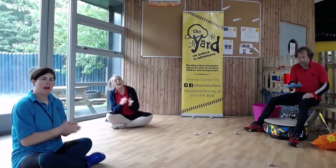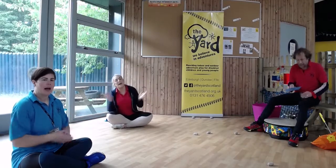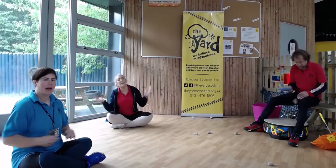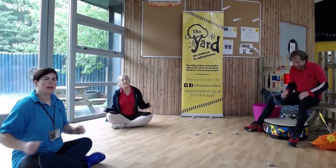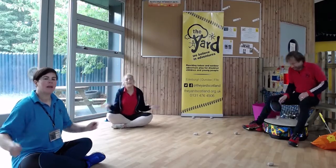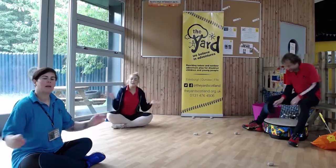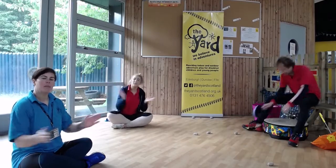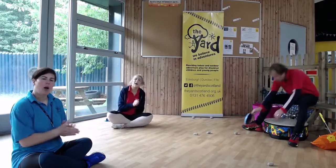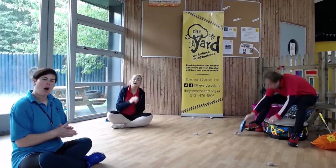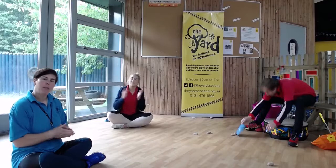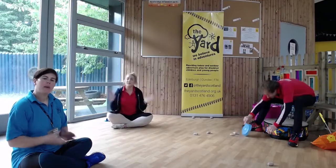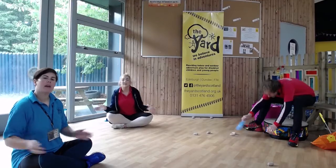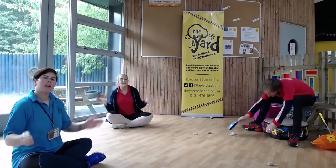bang.